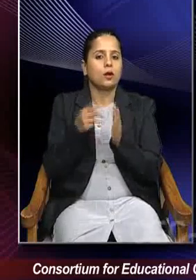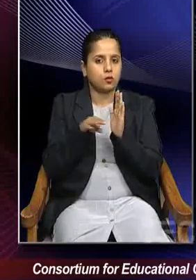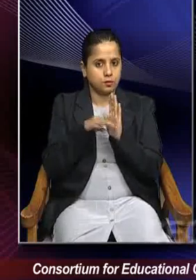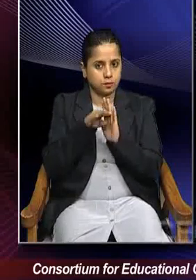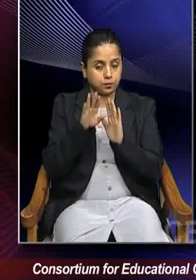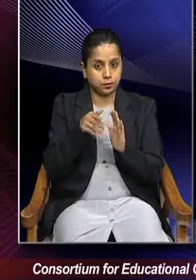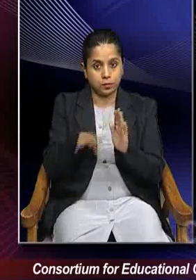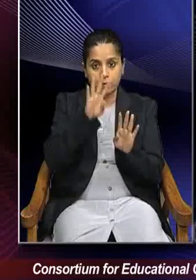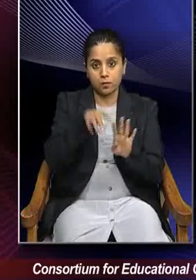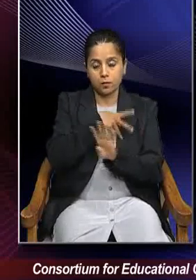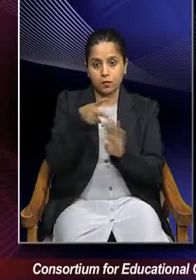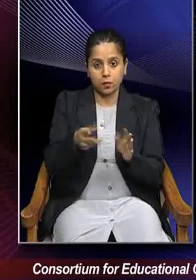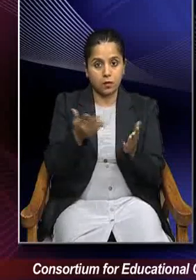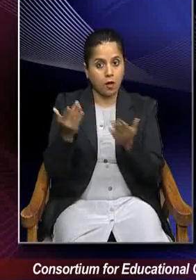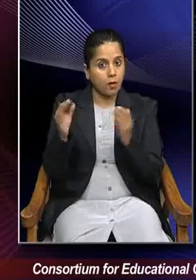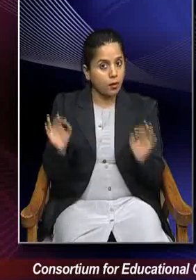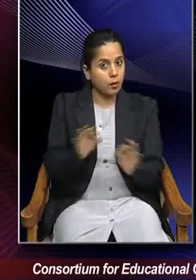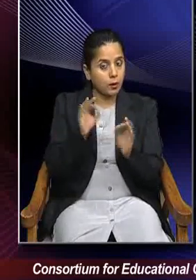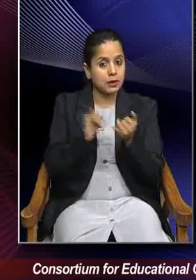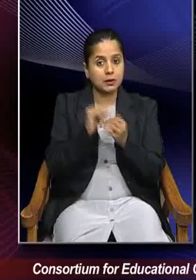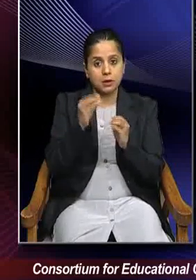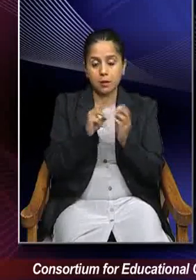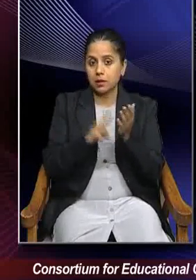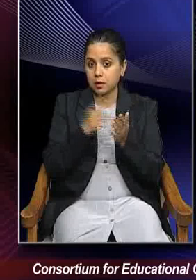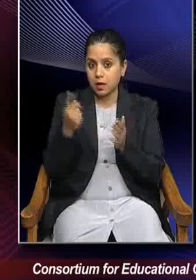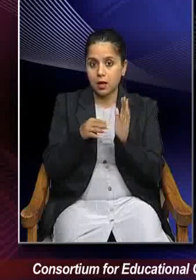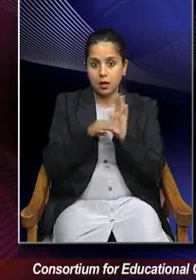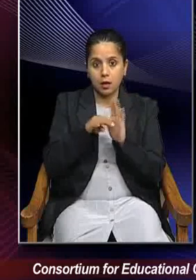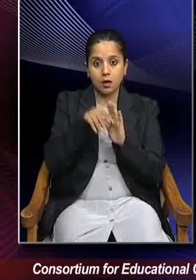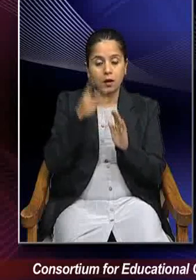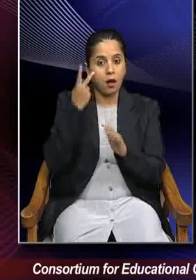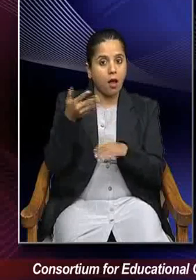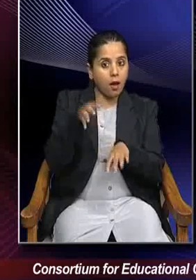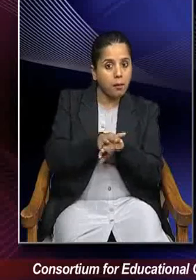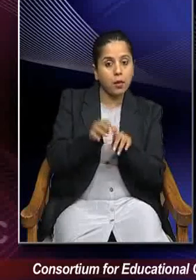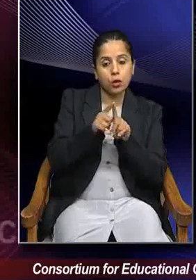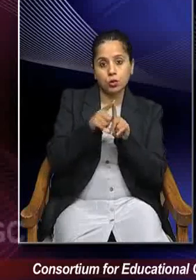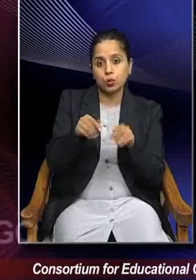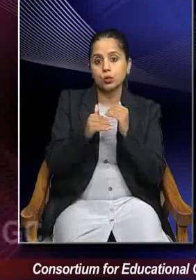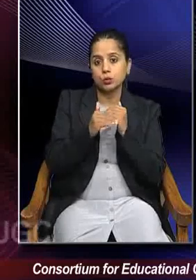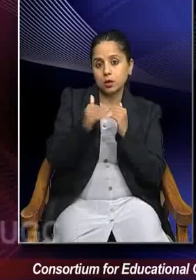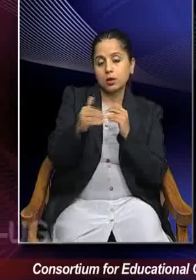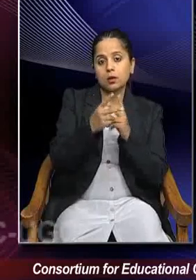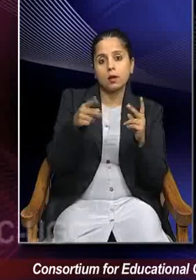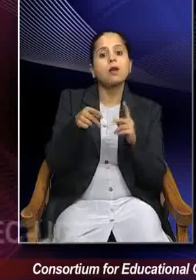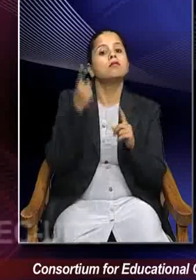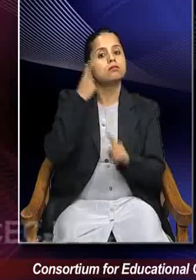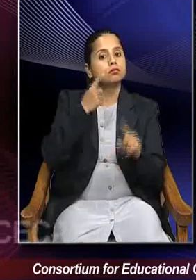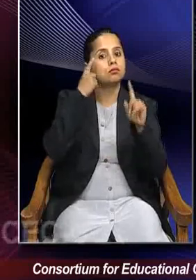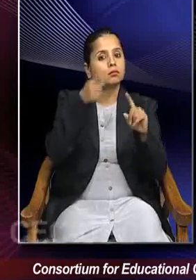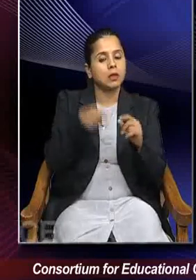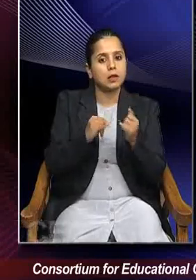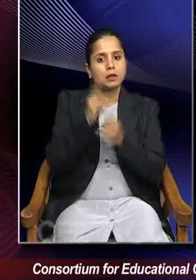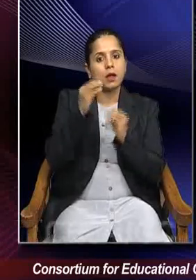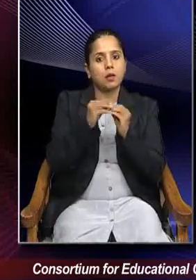when this statistics is not available at the subnational level, then implementing the sustainability agenda at the subnational